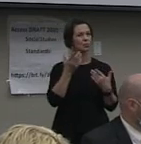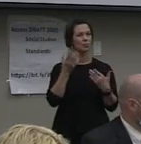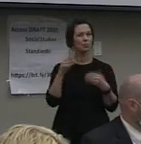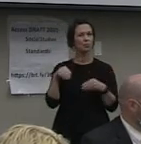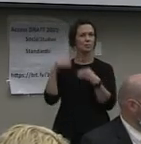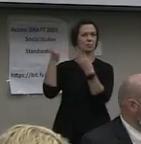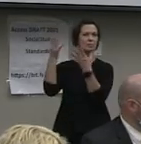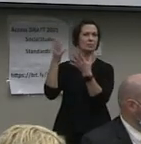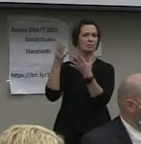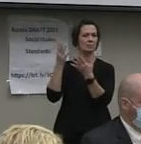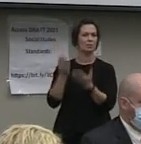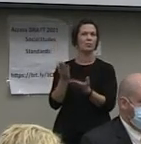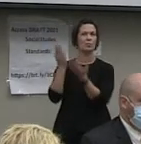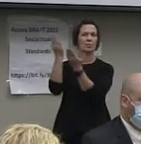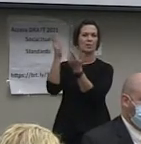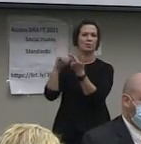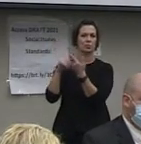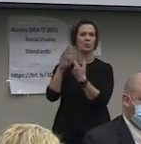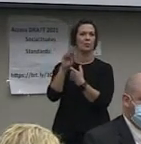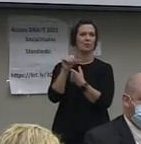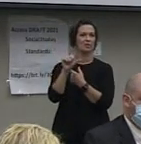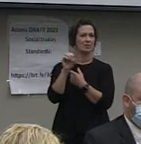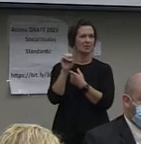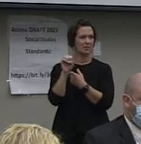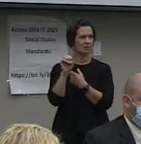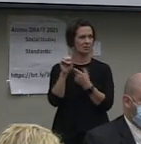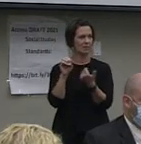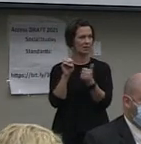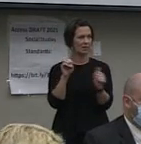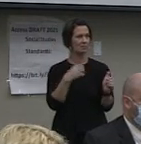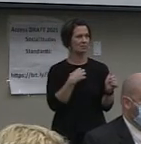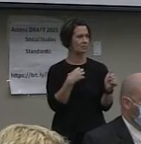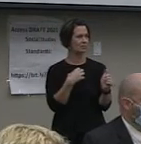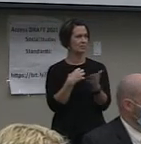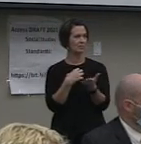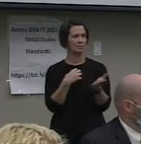to recommend these standards to BSEE on behalf of this committee?